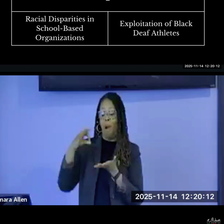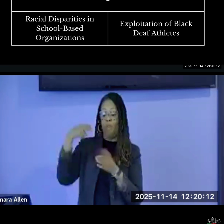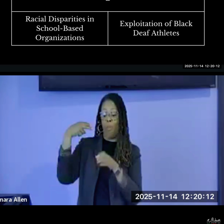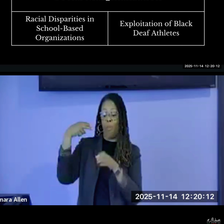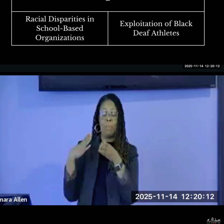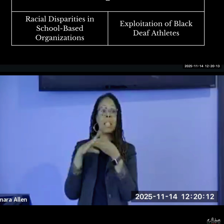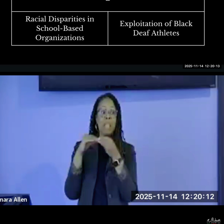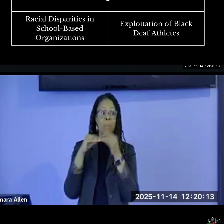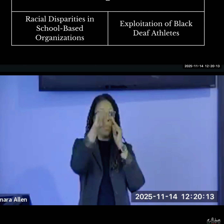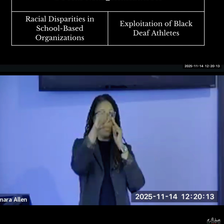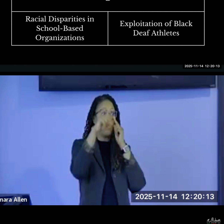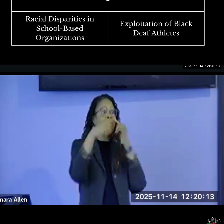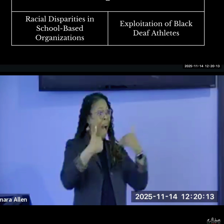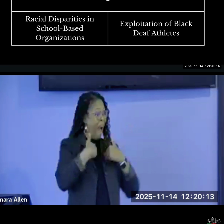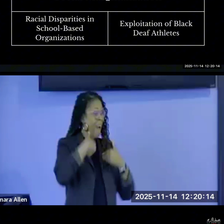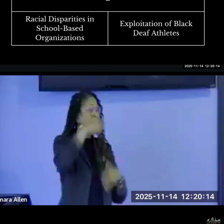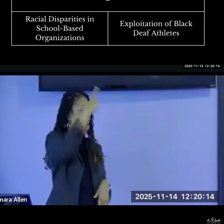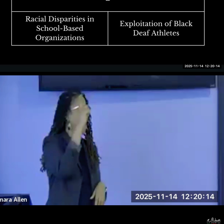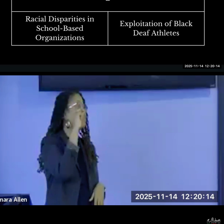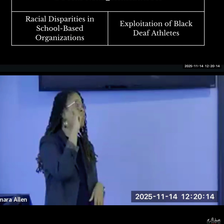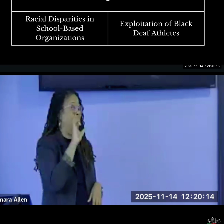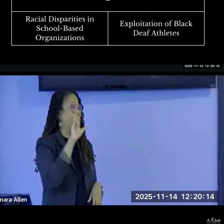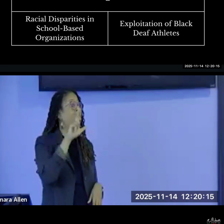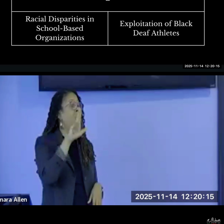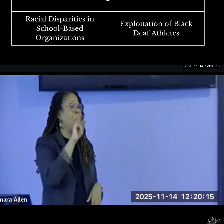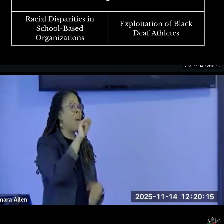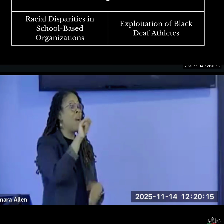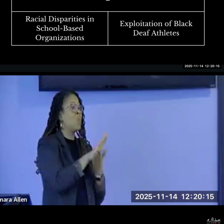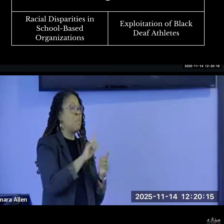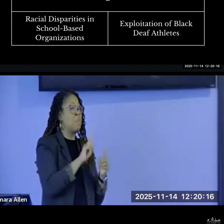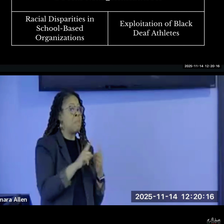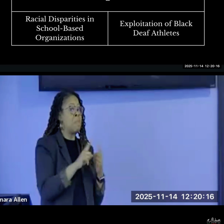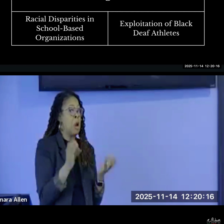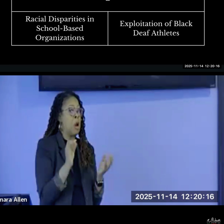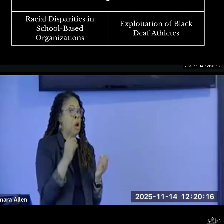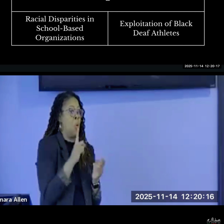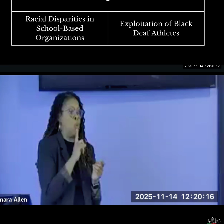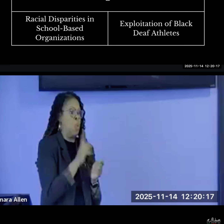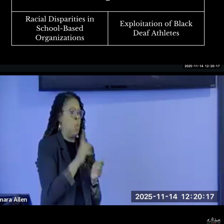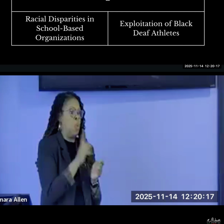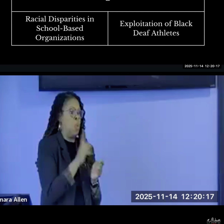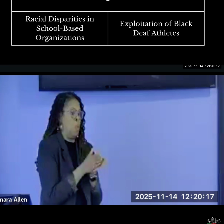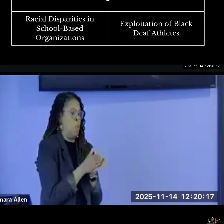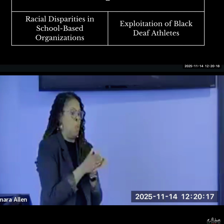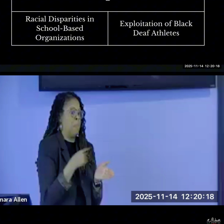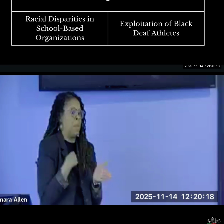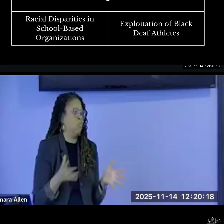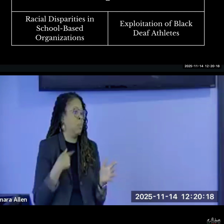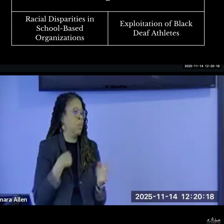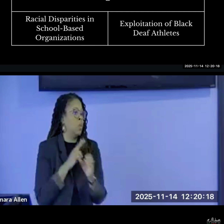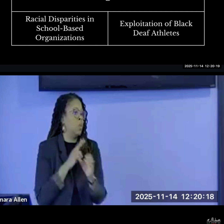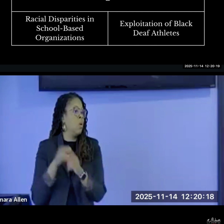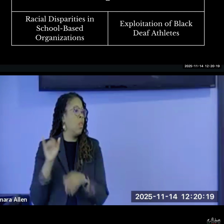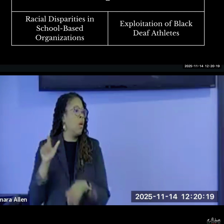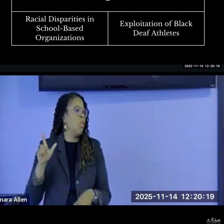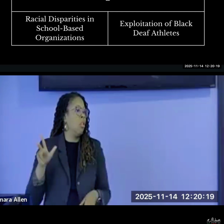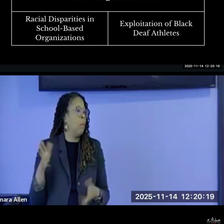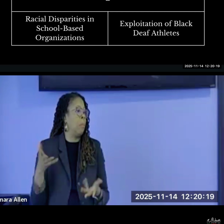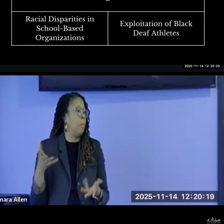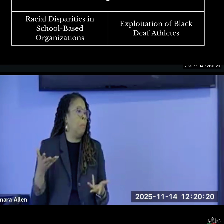There were two groups, right? There were a group of participants who did have access to Black deaf clubs